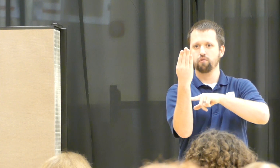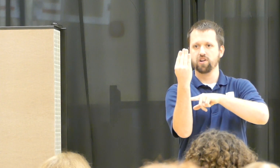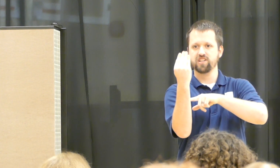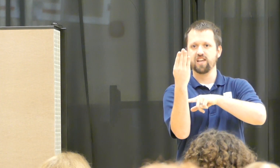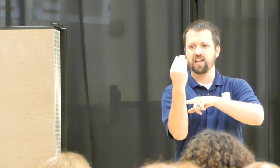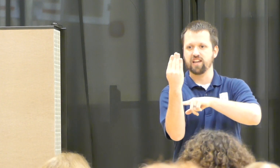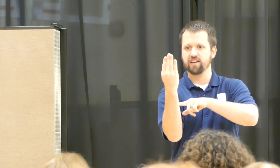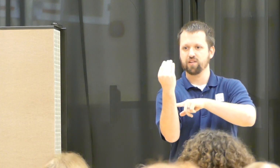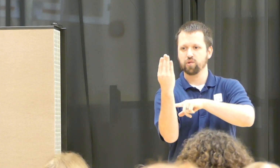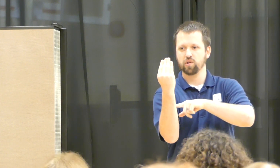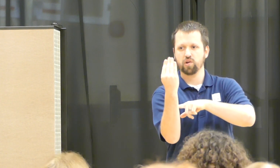14.